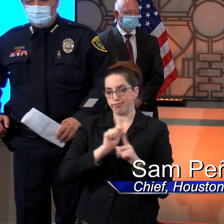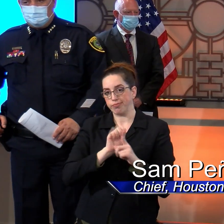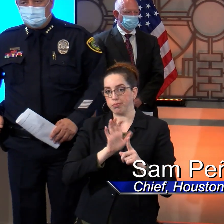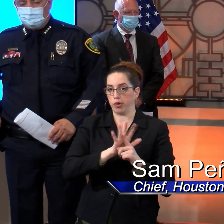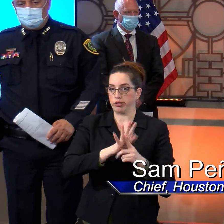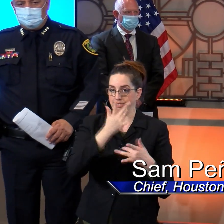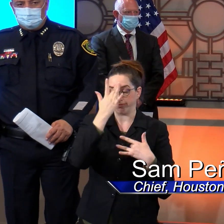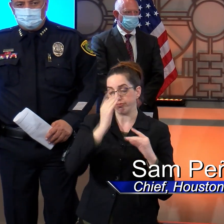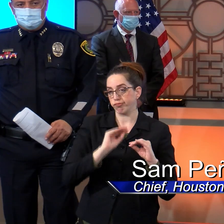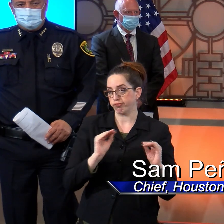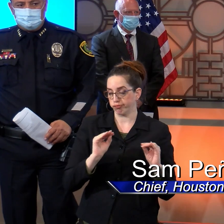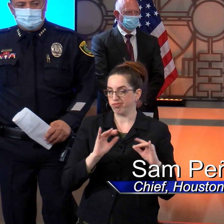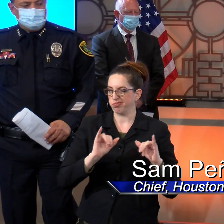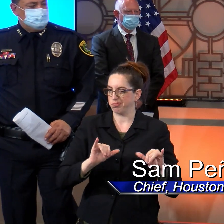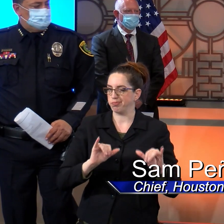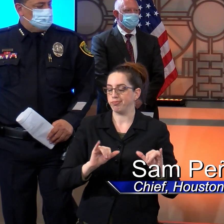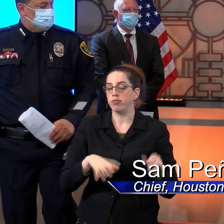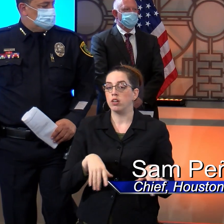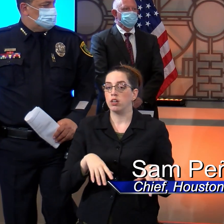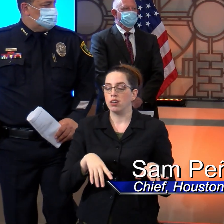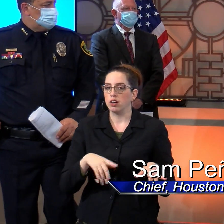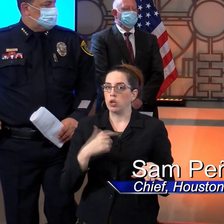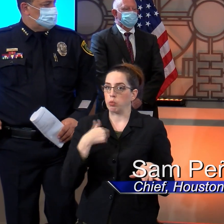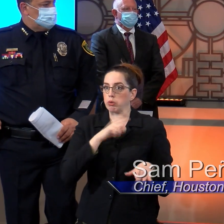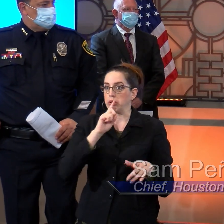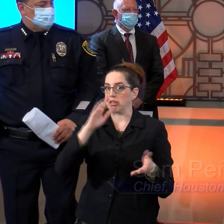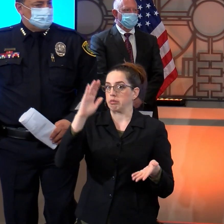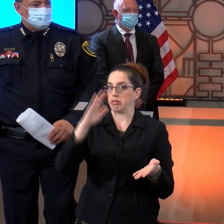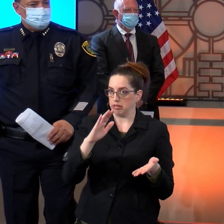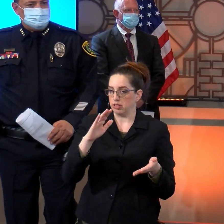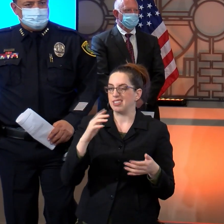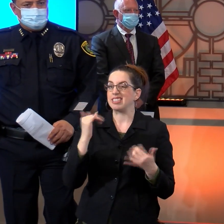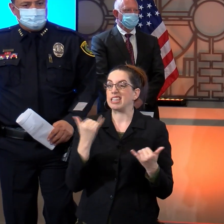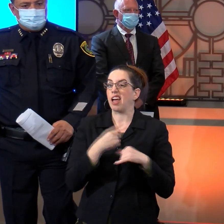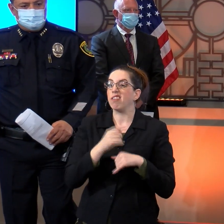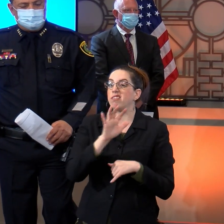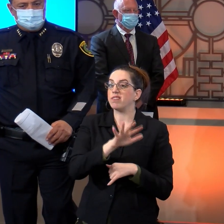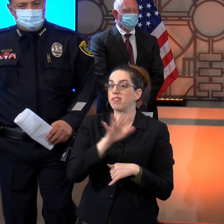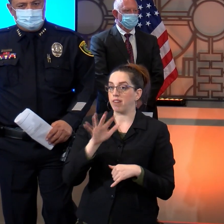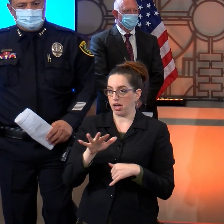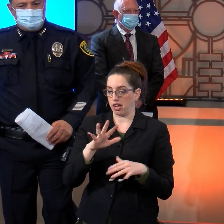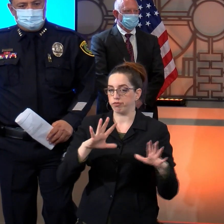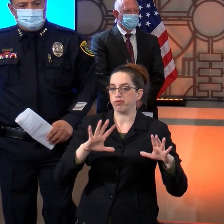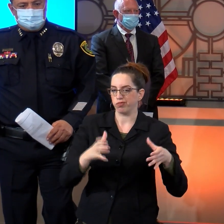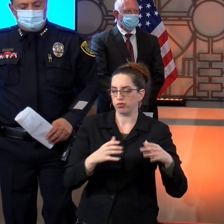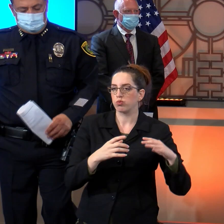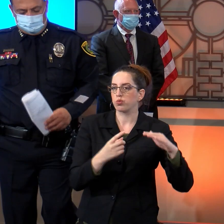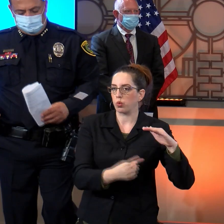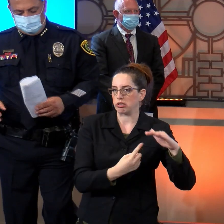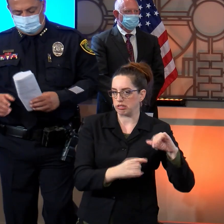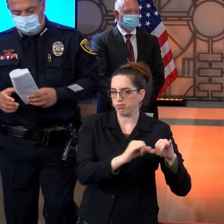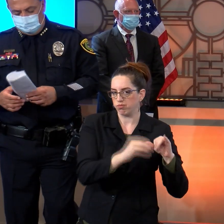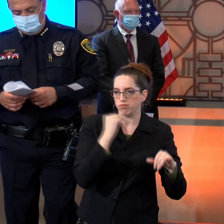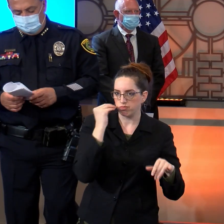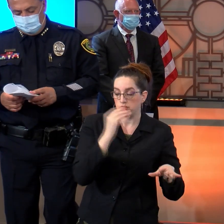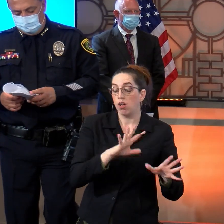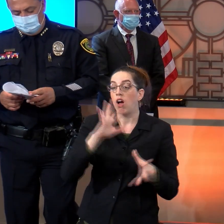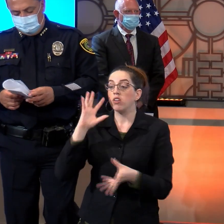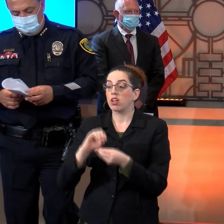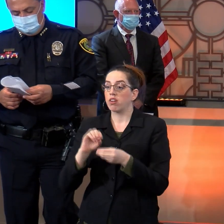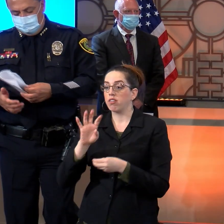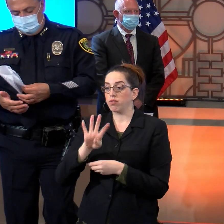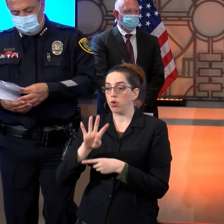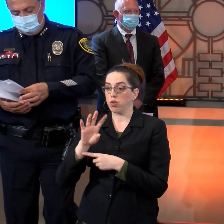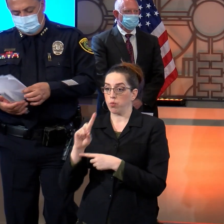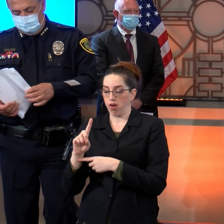We have, matter of fact, we're trending downward. Today we have 55 firefighters that are in quarantine. We've had a total of 41 firefighters